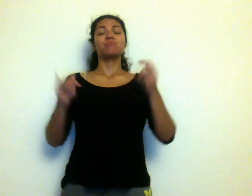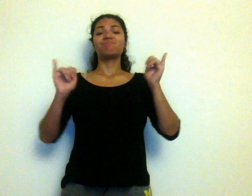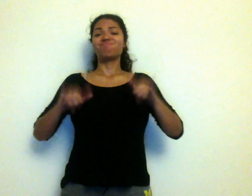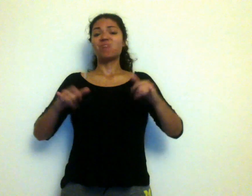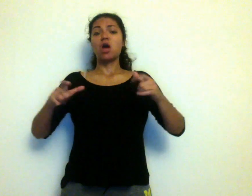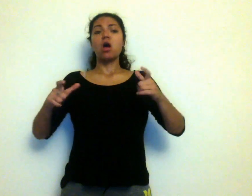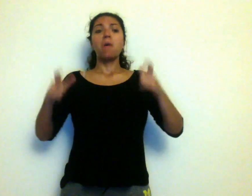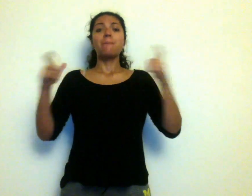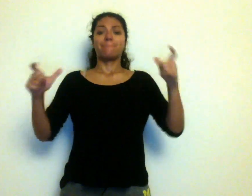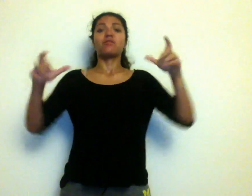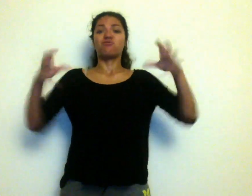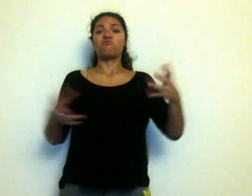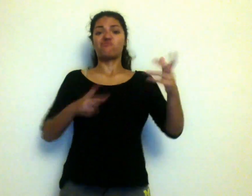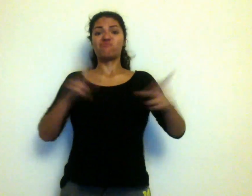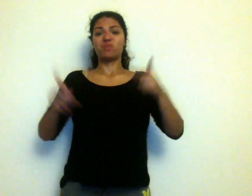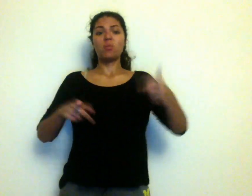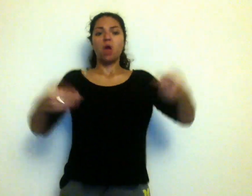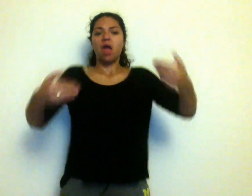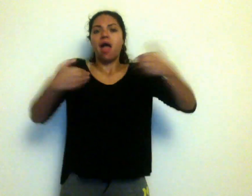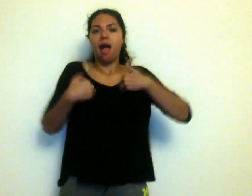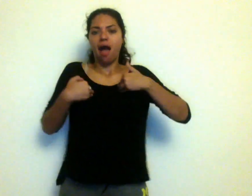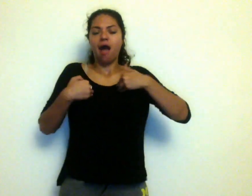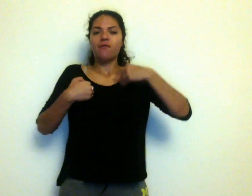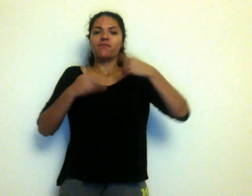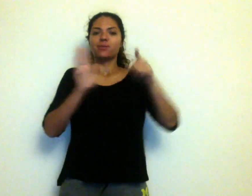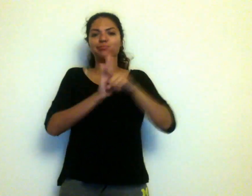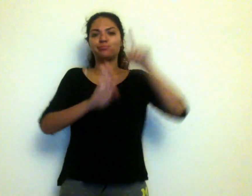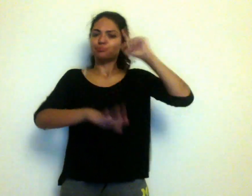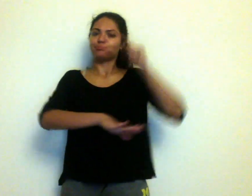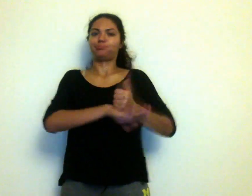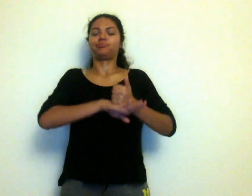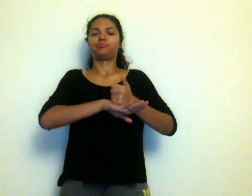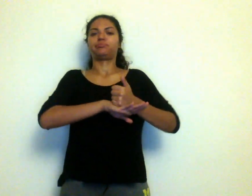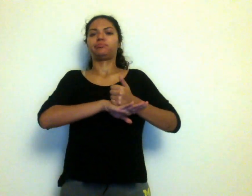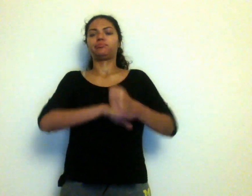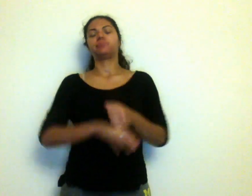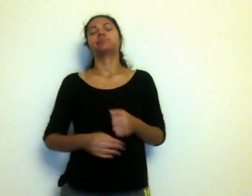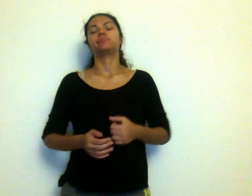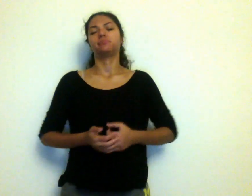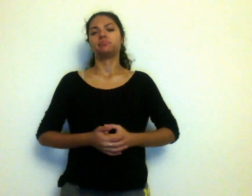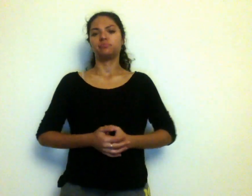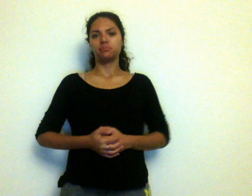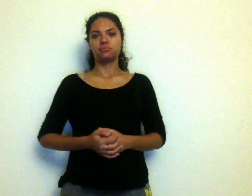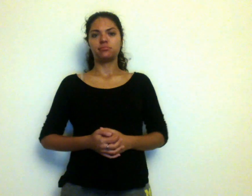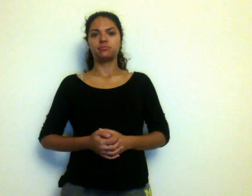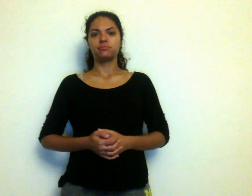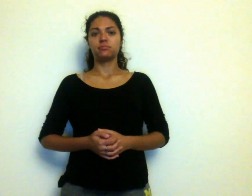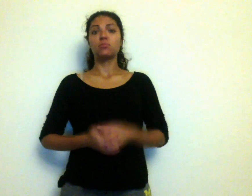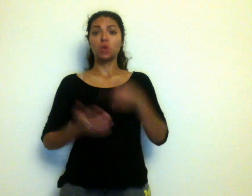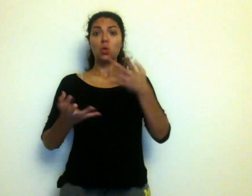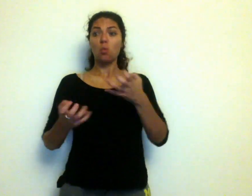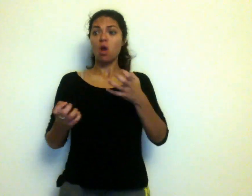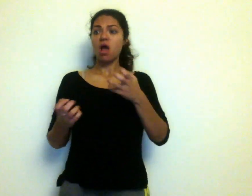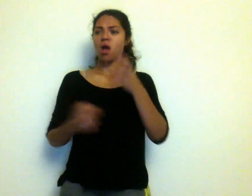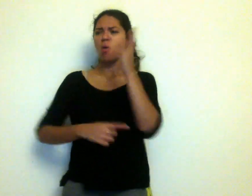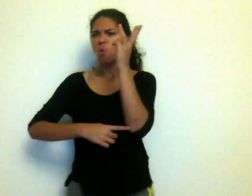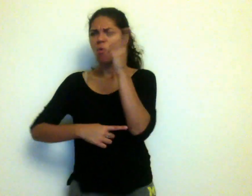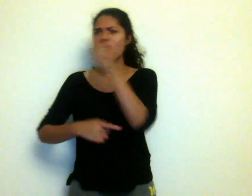I can make for you is this. Therefore, if you're trying to reach a Hindu for Christ, it's a long road. And one of the roads that you'll have to